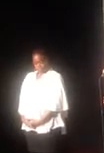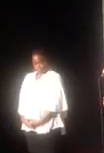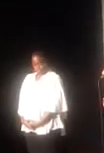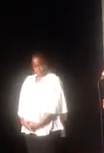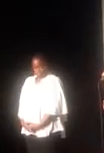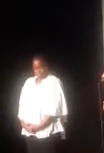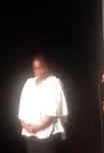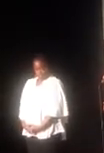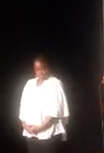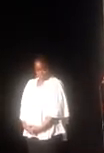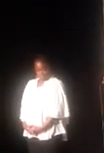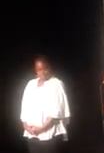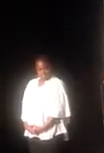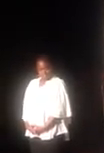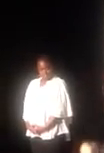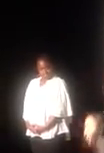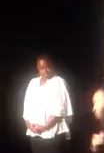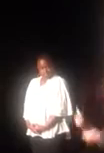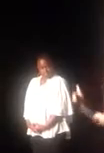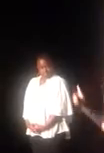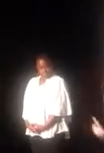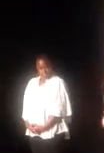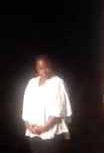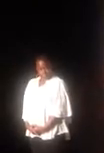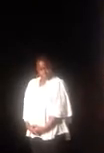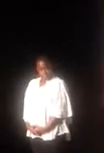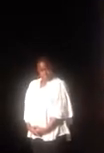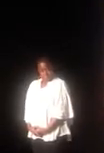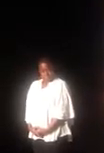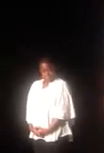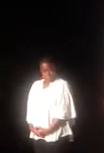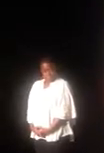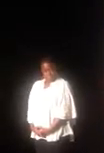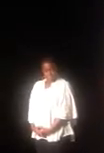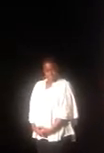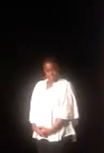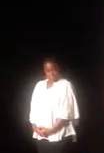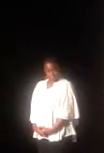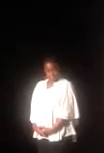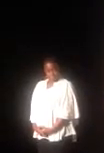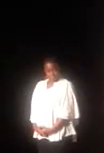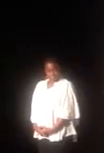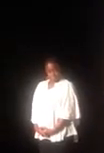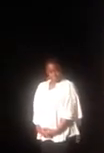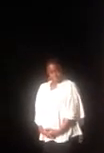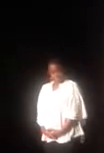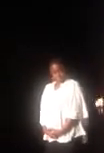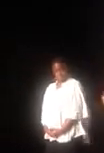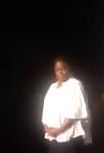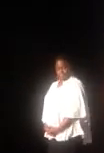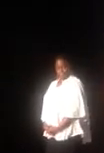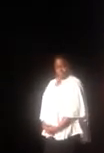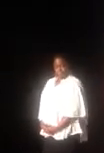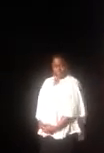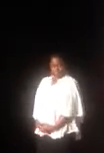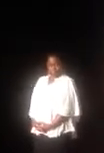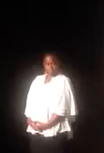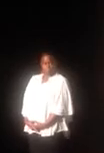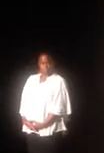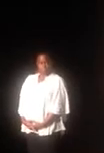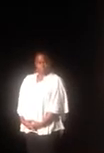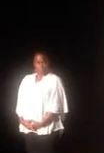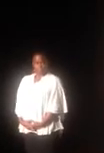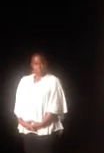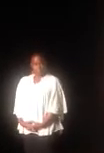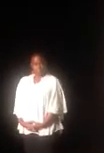I want to introduce this next piece. I know there was another artist who came up here and spoke a little bit about the whole Trayvon Martin